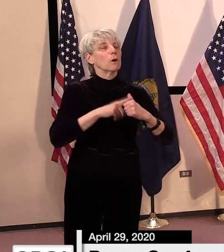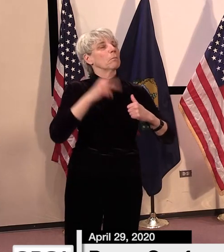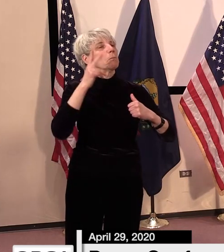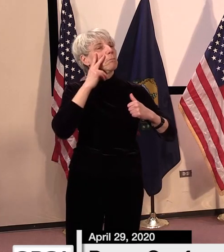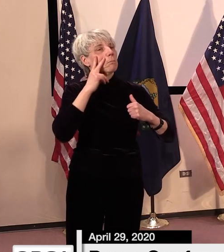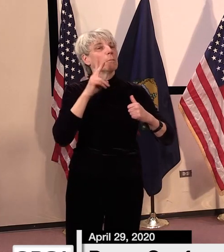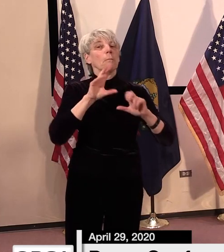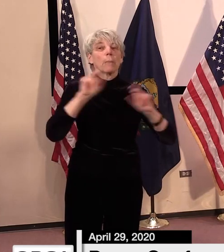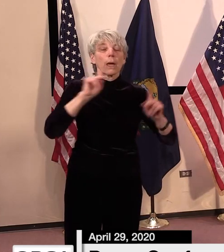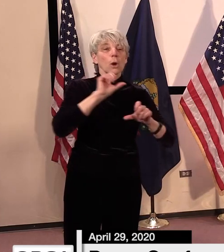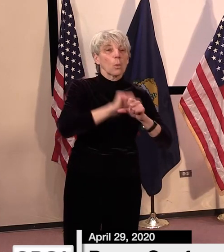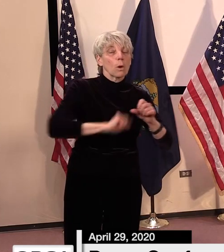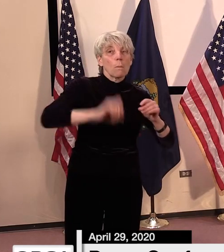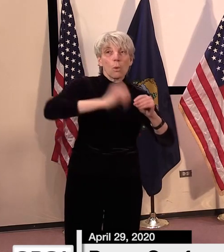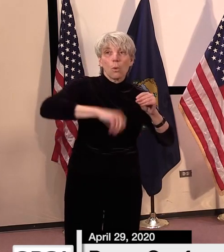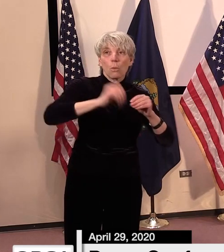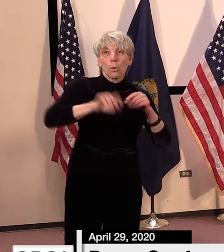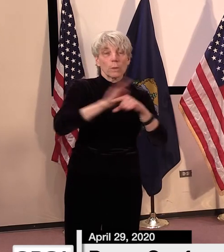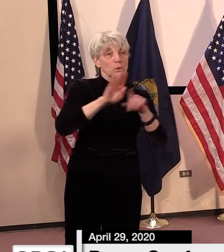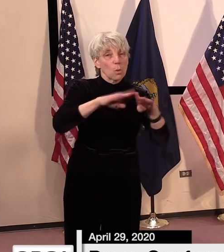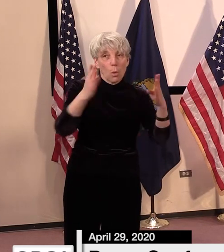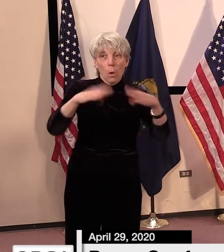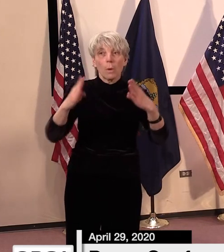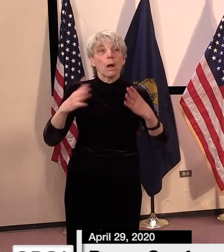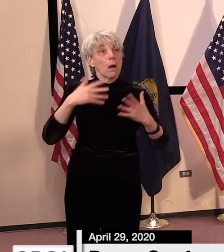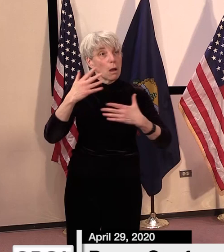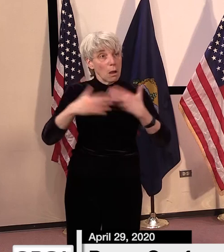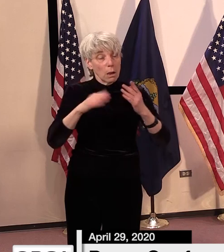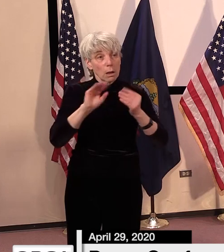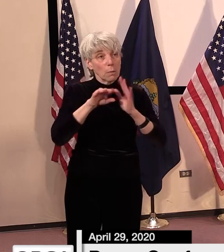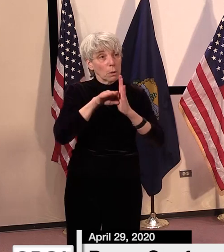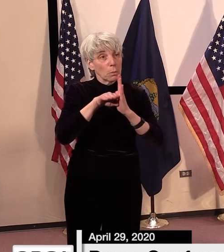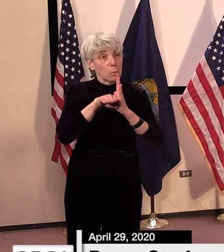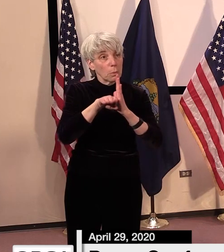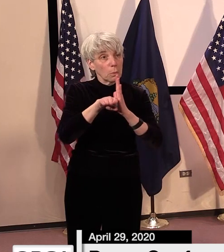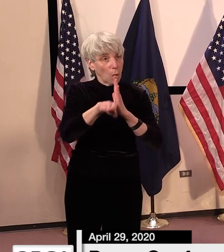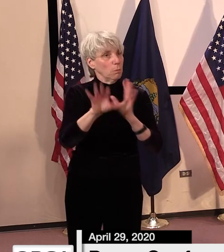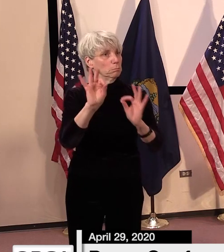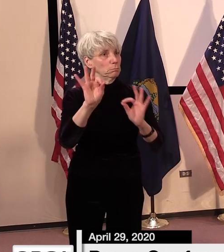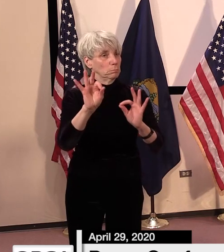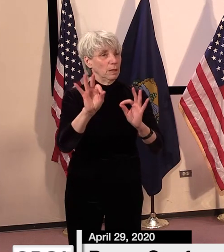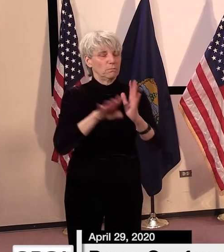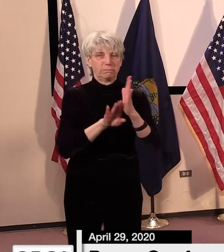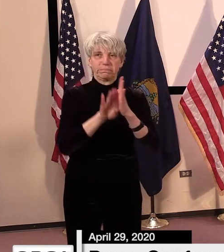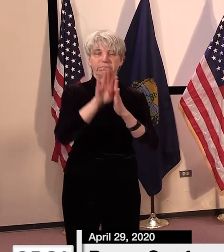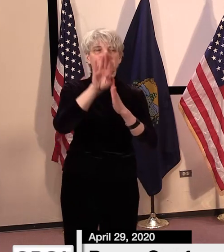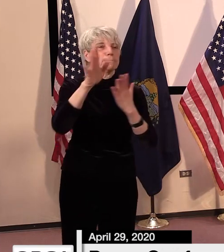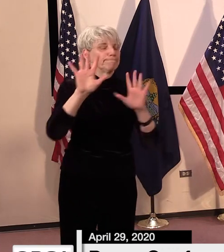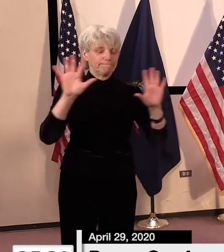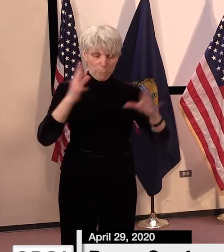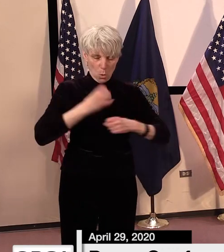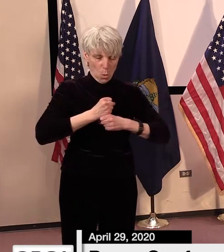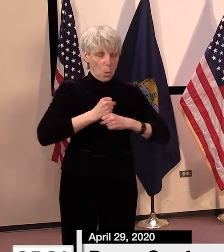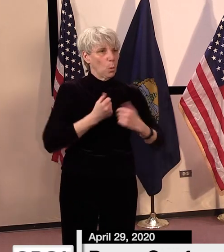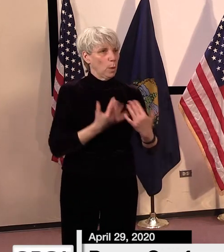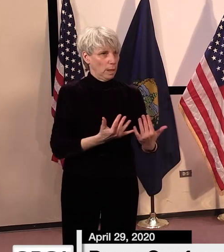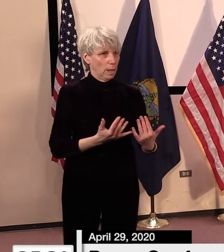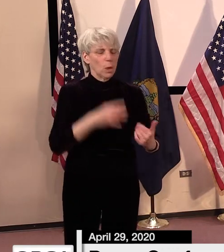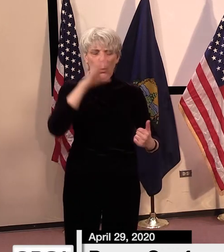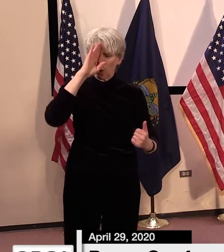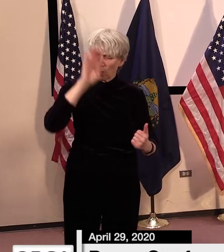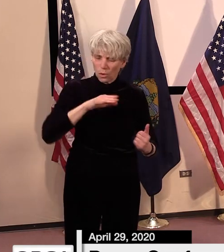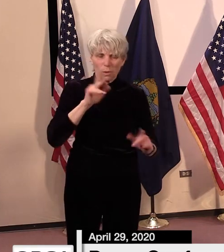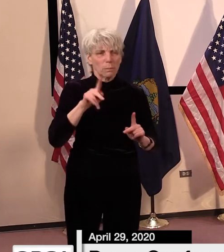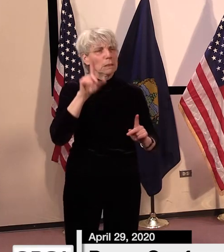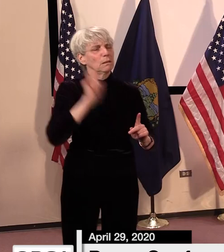are fully aware and sensitive to the fact that we need to socially integrate more. We need to get to see our family, get